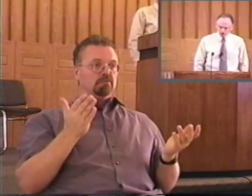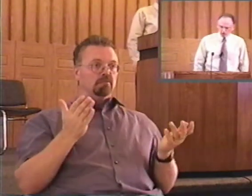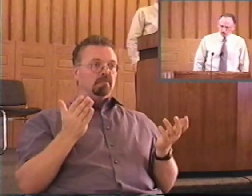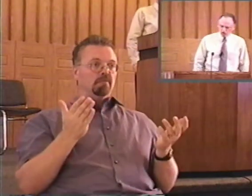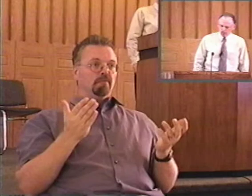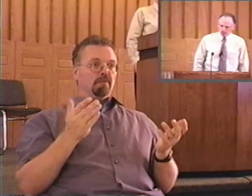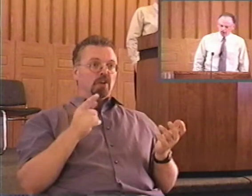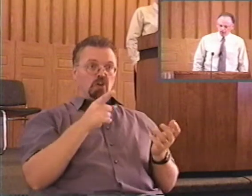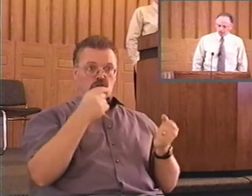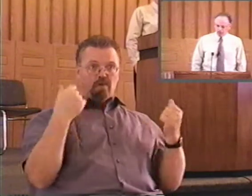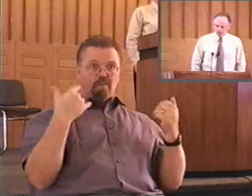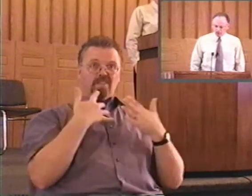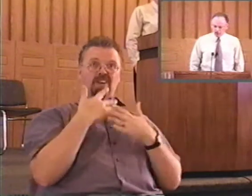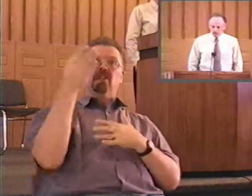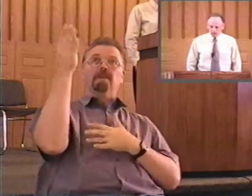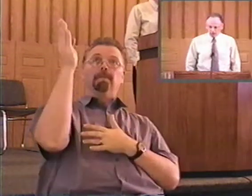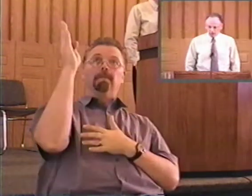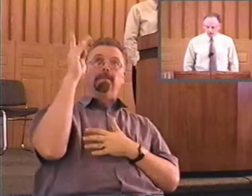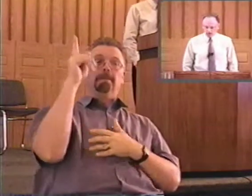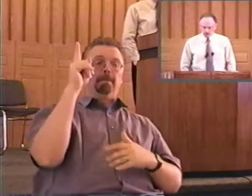You fear God.